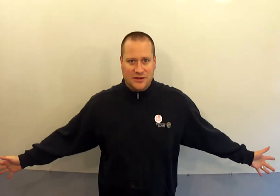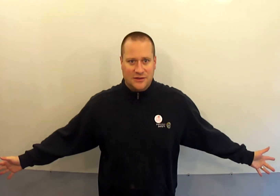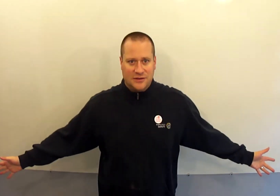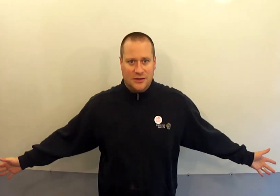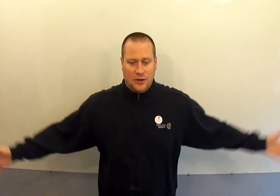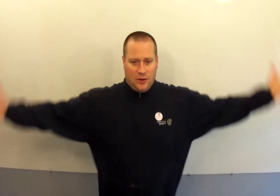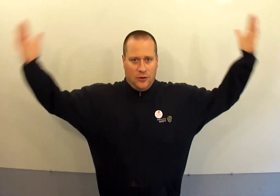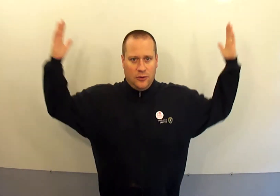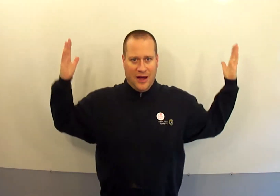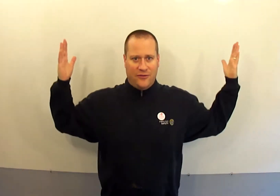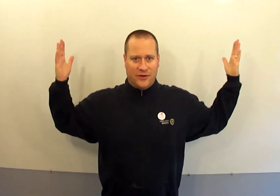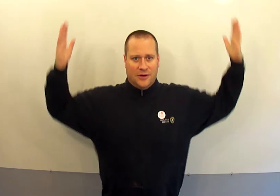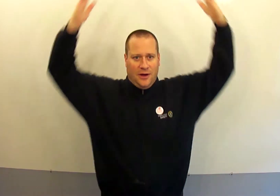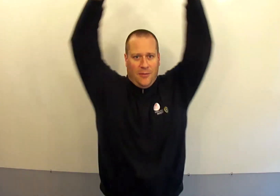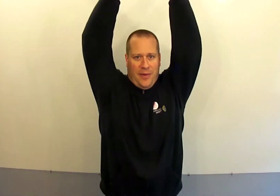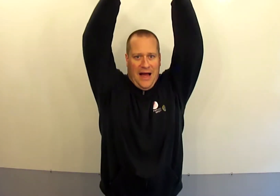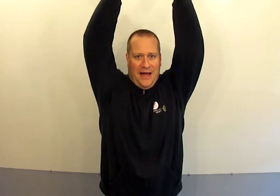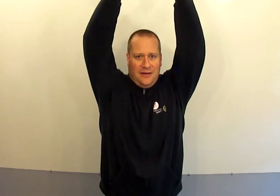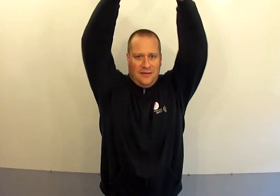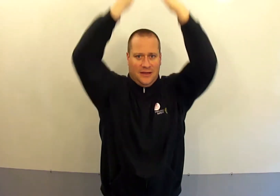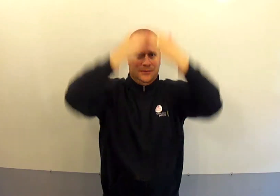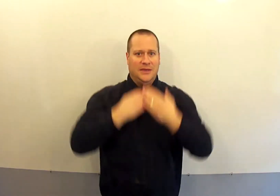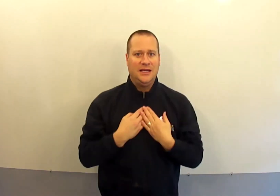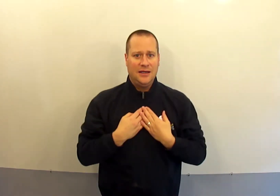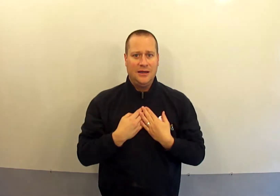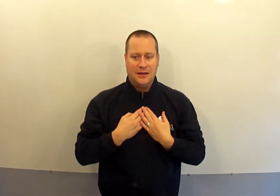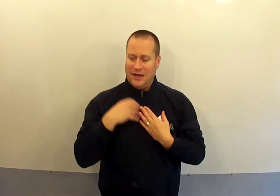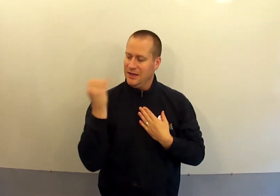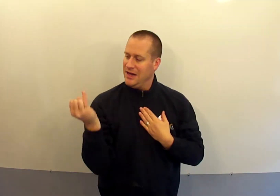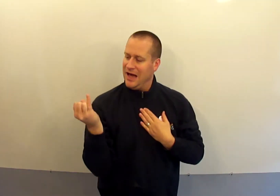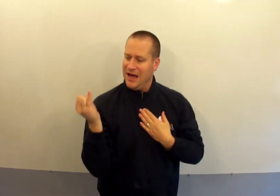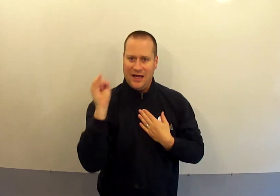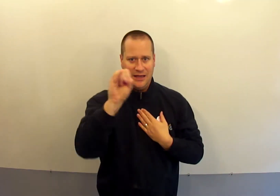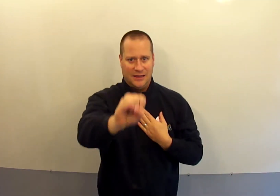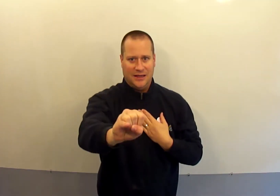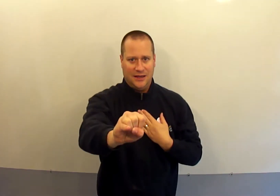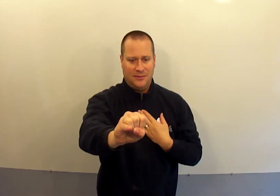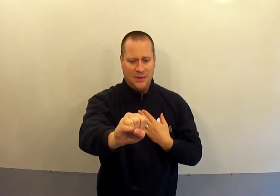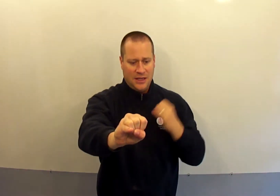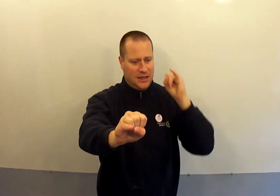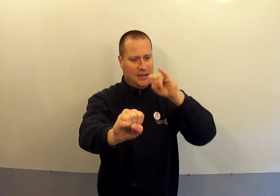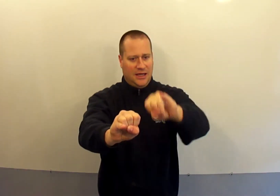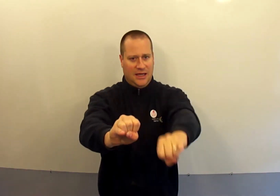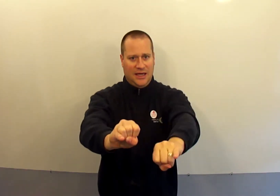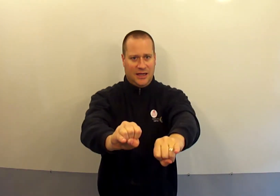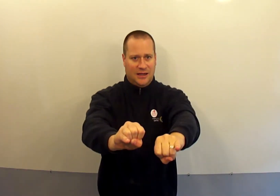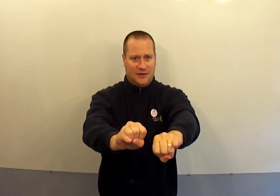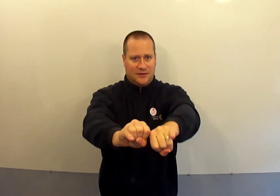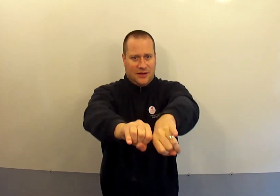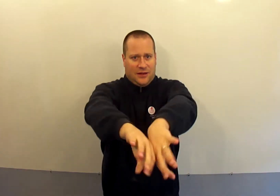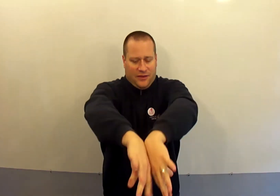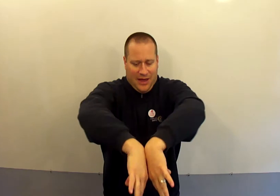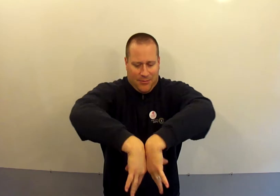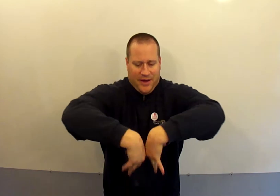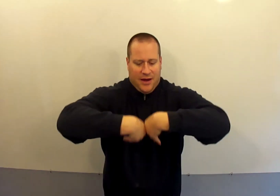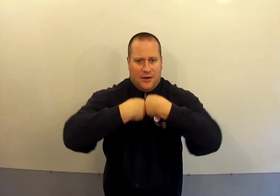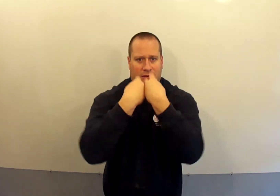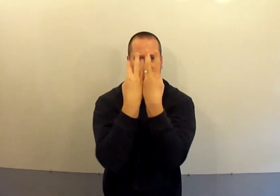branches. Whoever abides in me, and I in him, he it is that bears